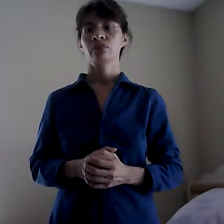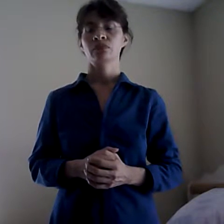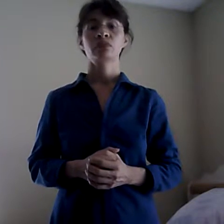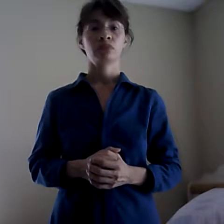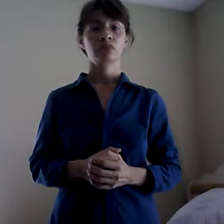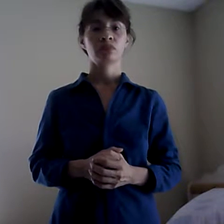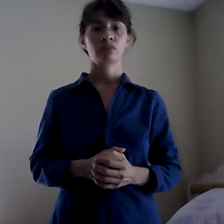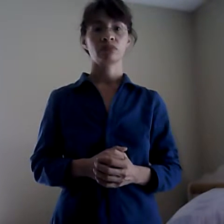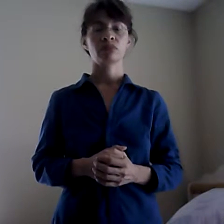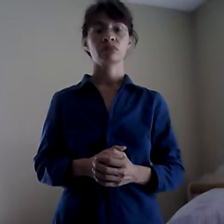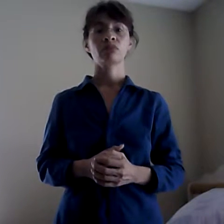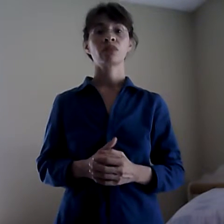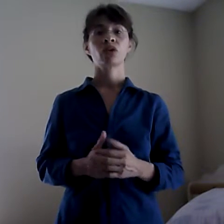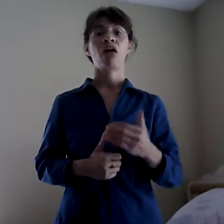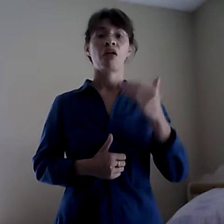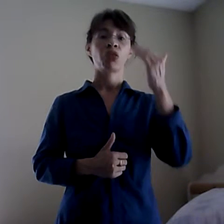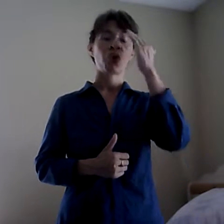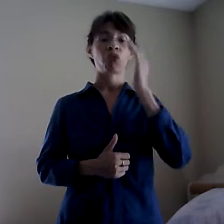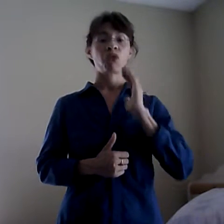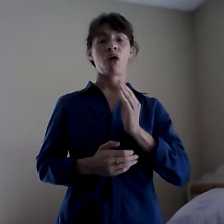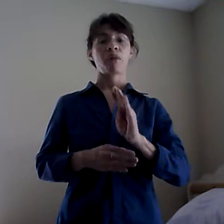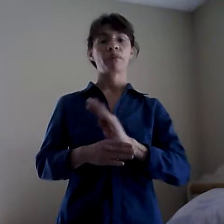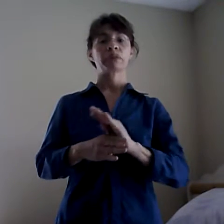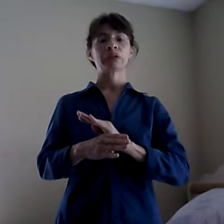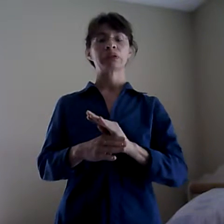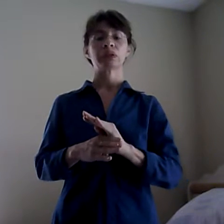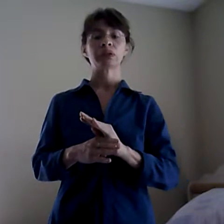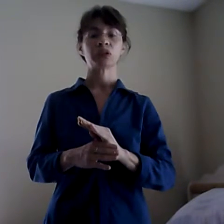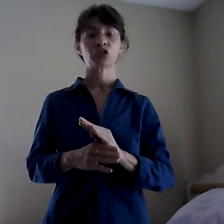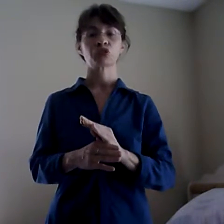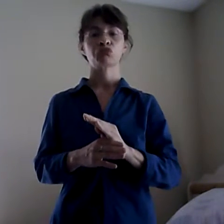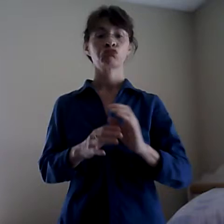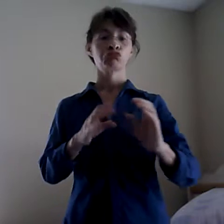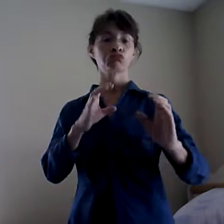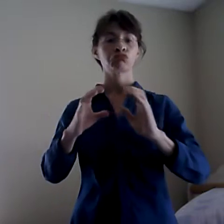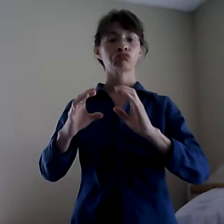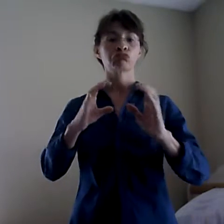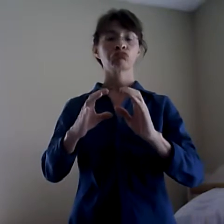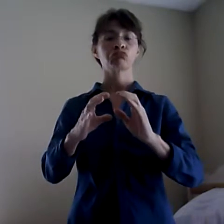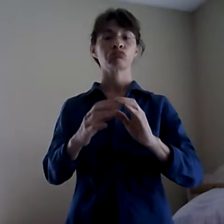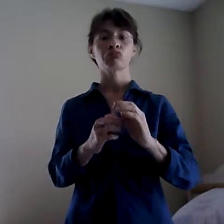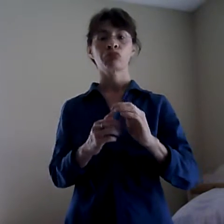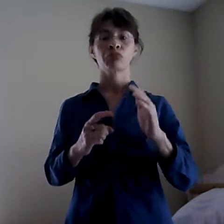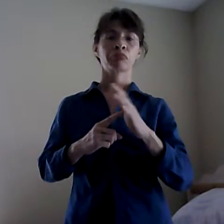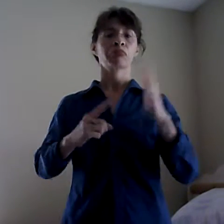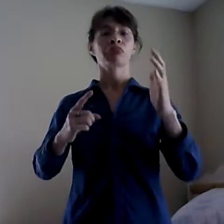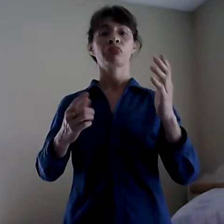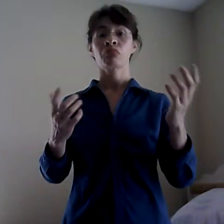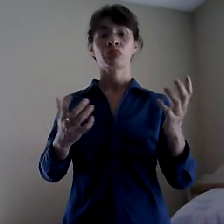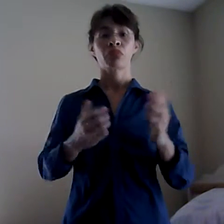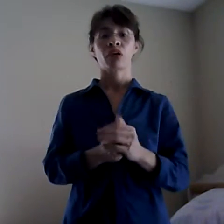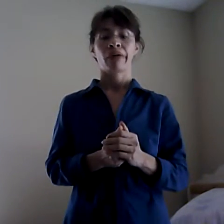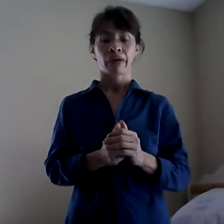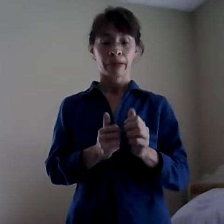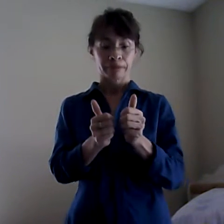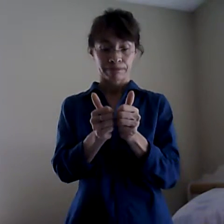Okay, well, I know for our business, the best way to communicate with us would be to actually be